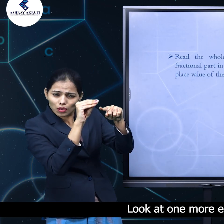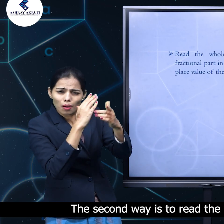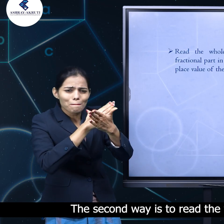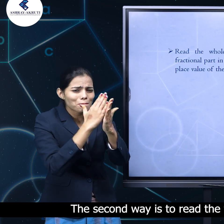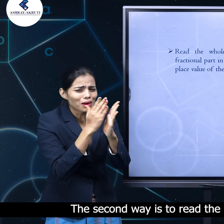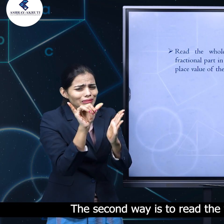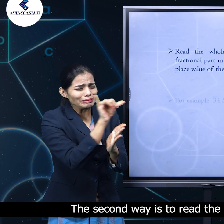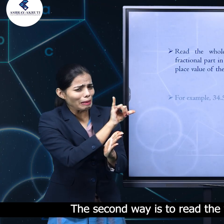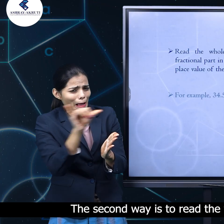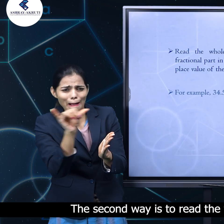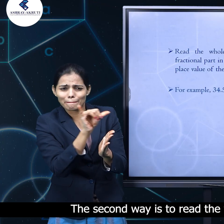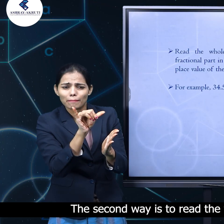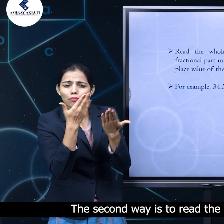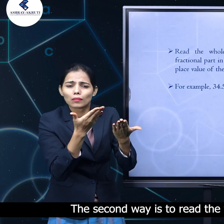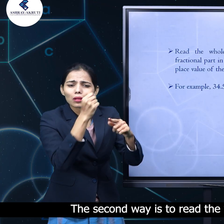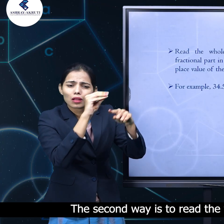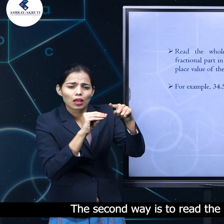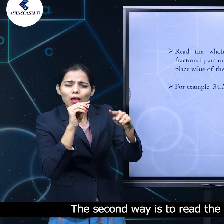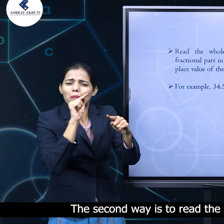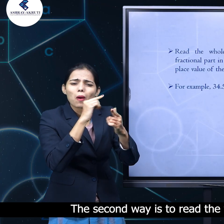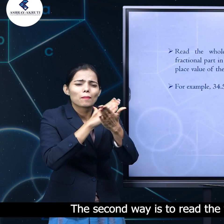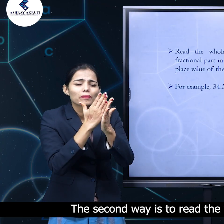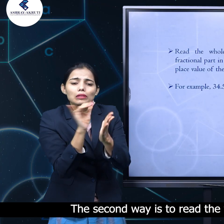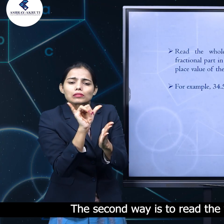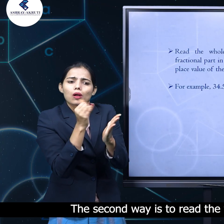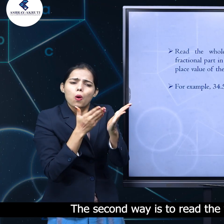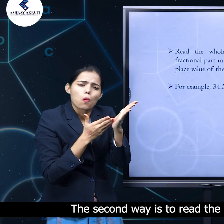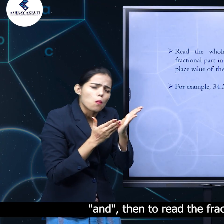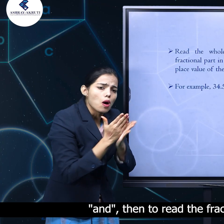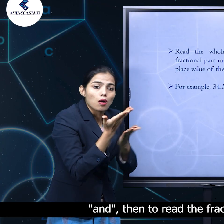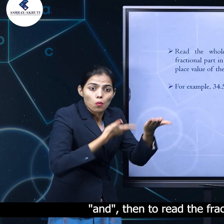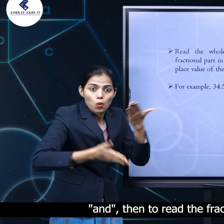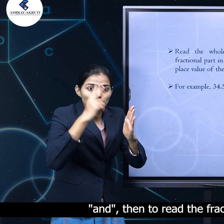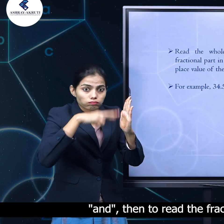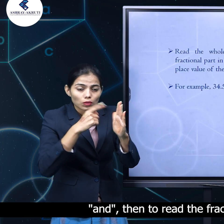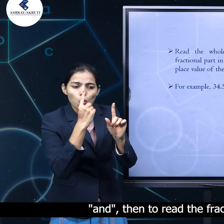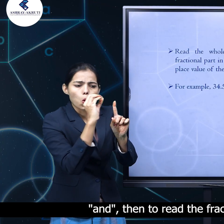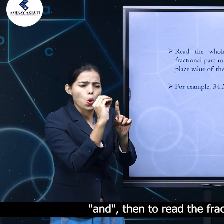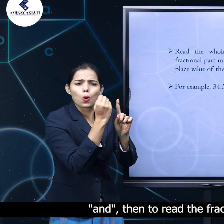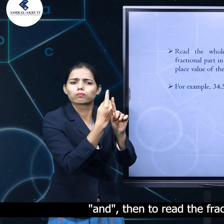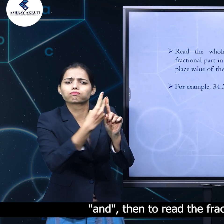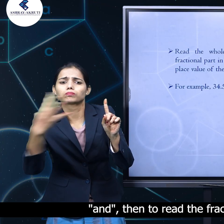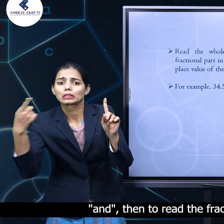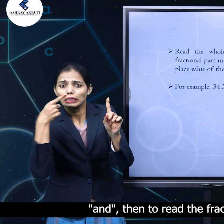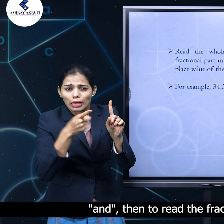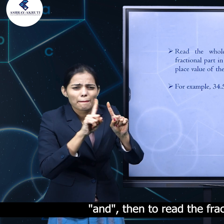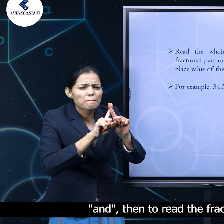The second way is to read the whole number part followed by and then to read the fractional part in the same